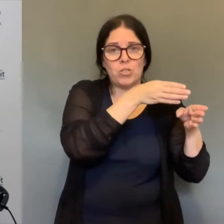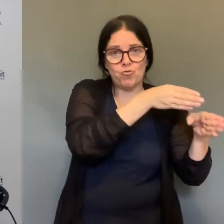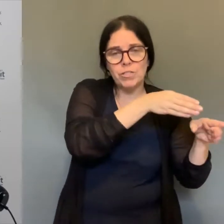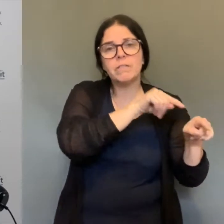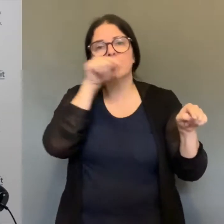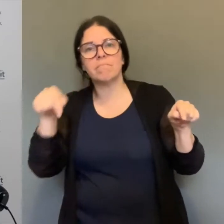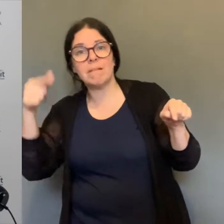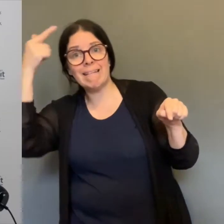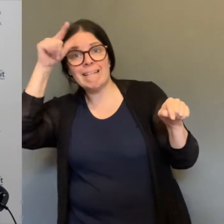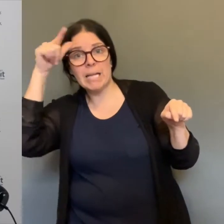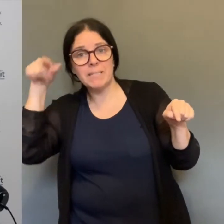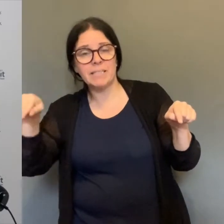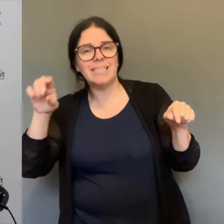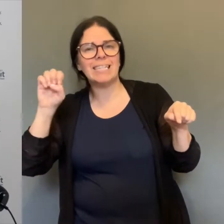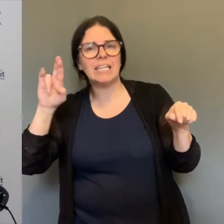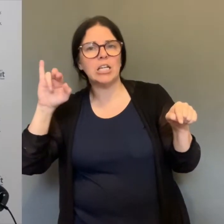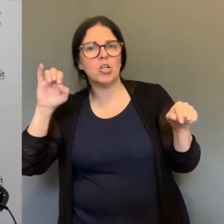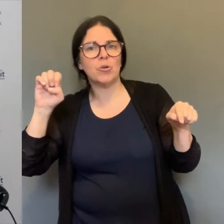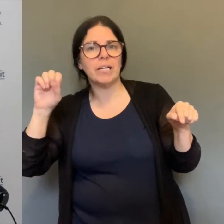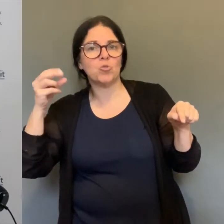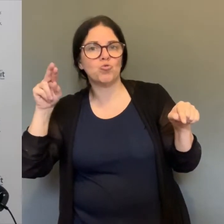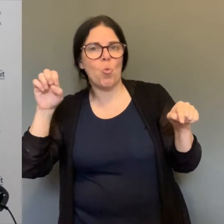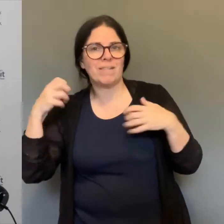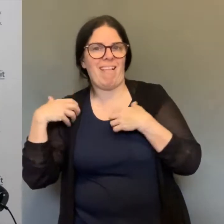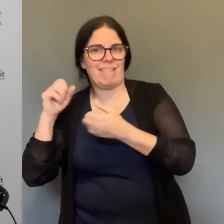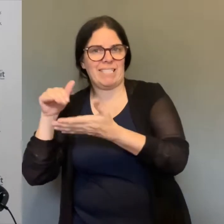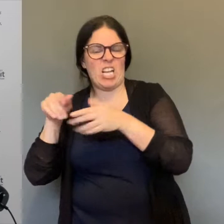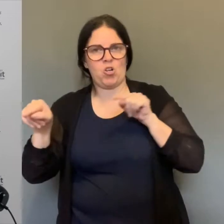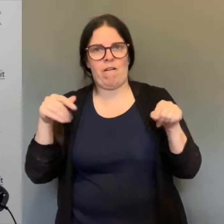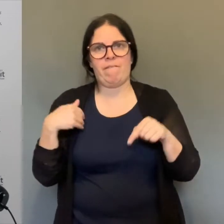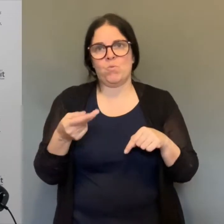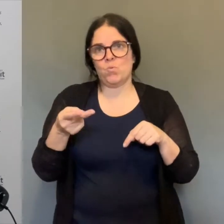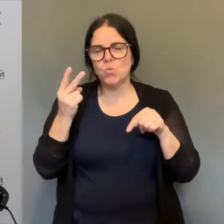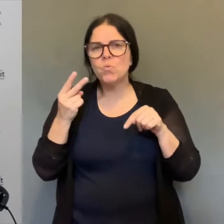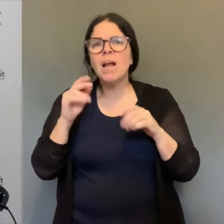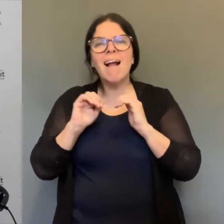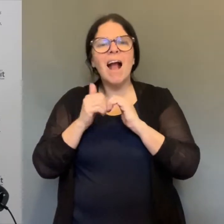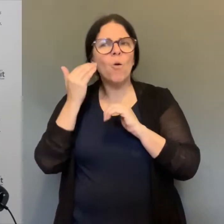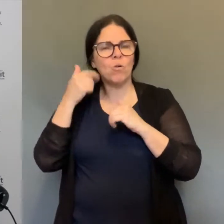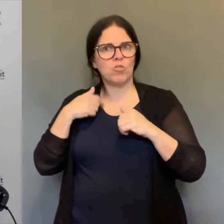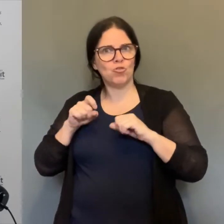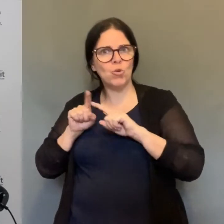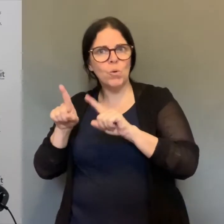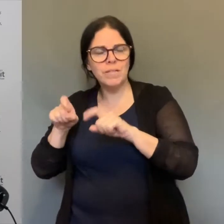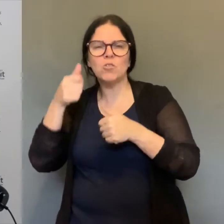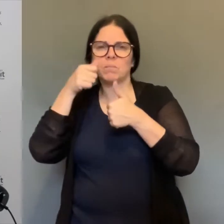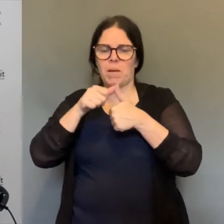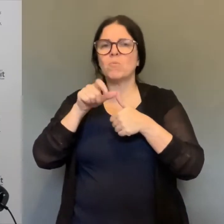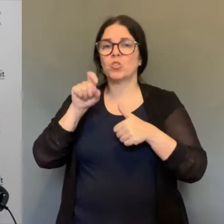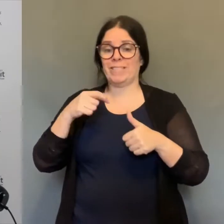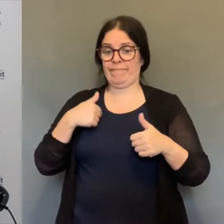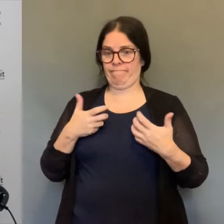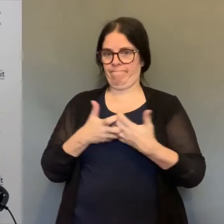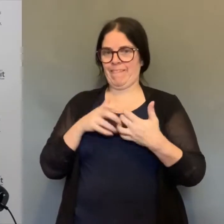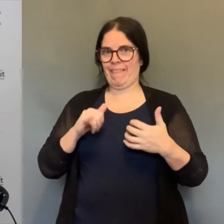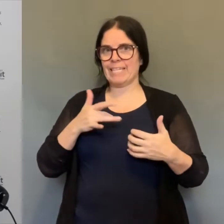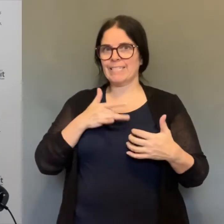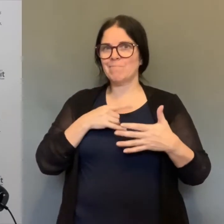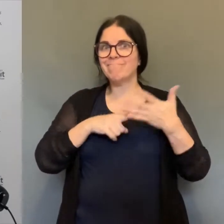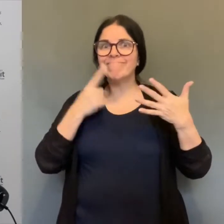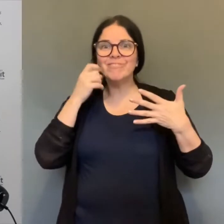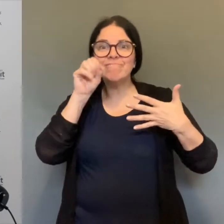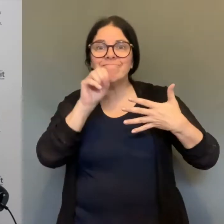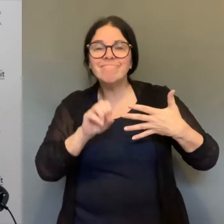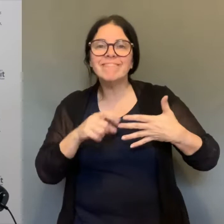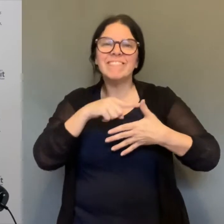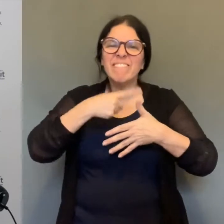primary care provider. Please continue to visit WECHU.org for the most current information and case counts. I will now turn it over to